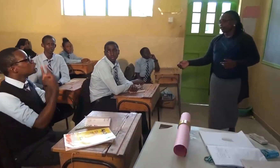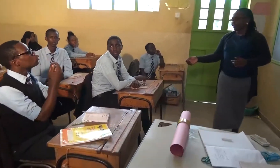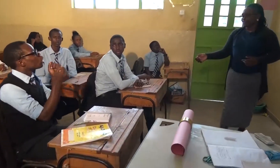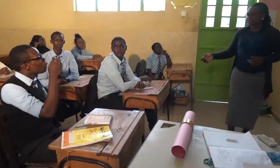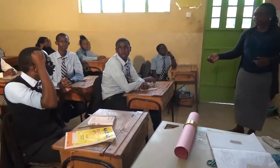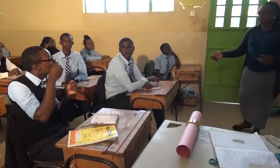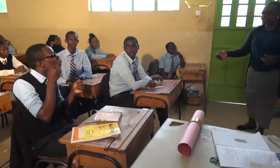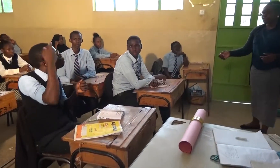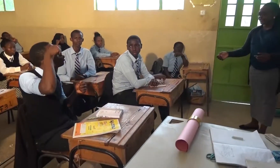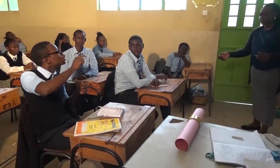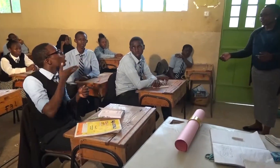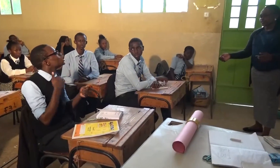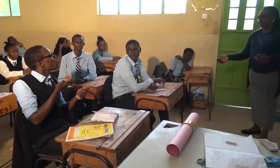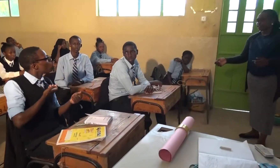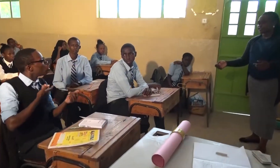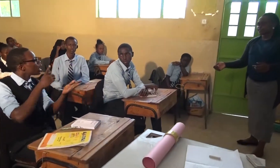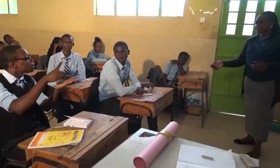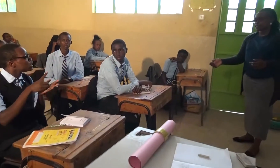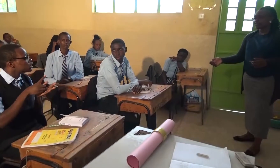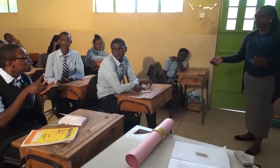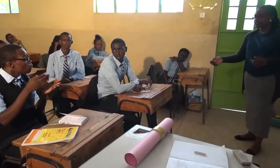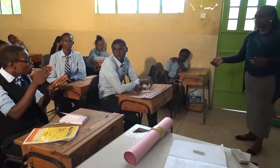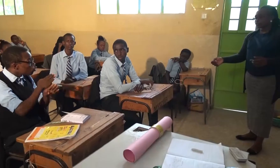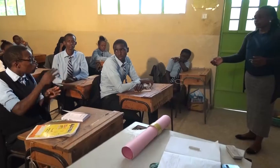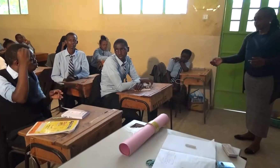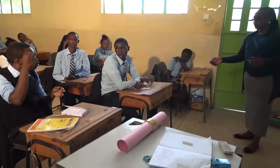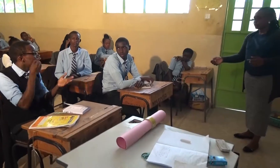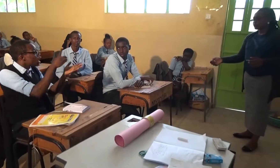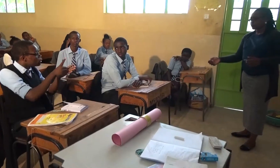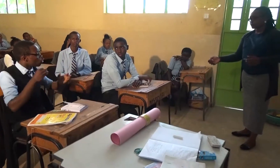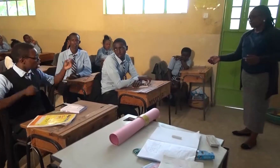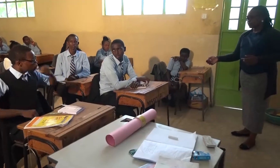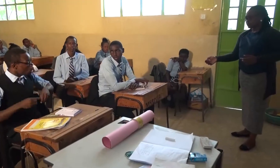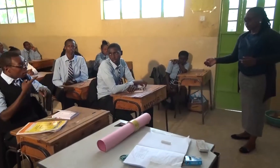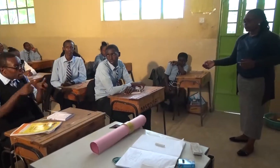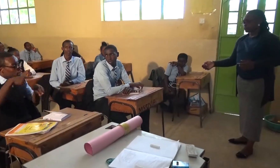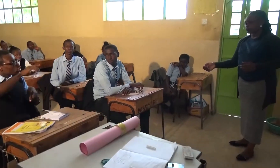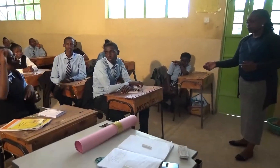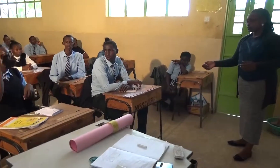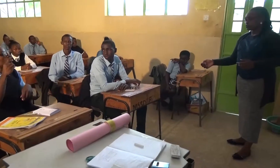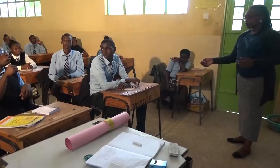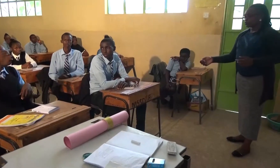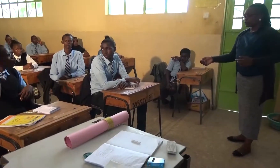Before that, before that, But from what